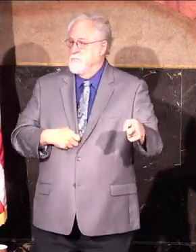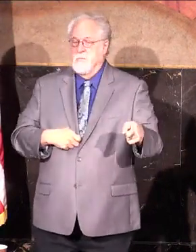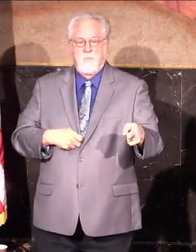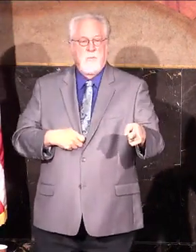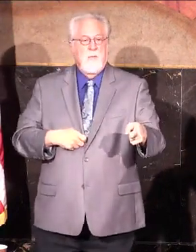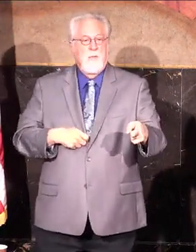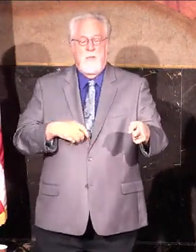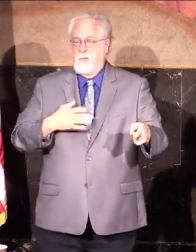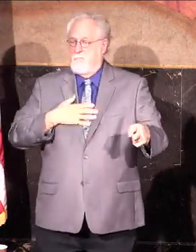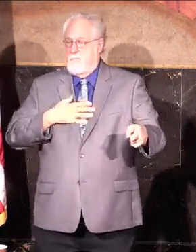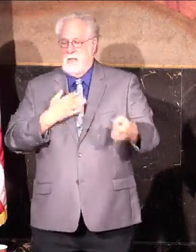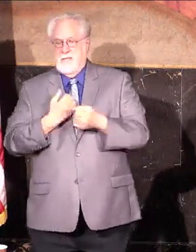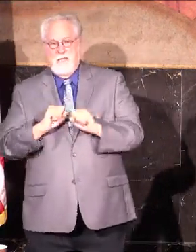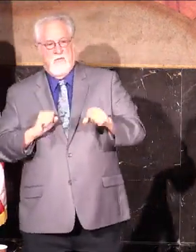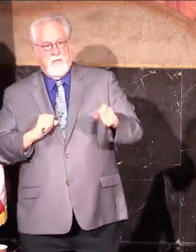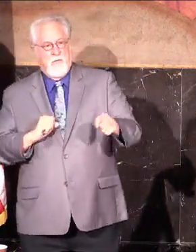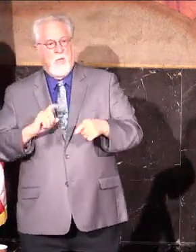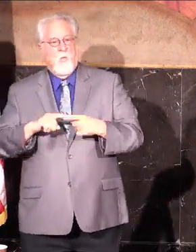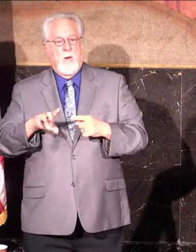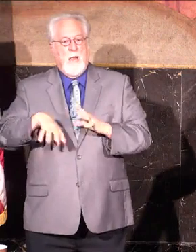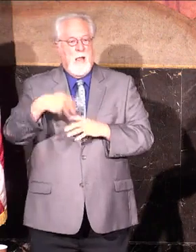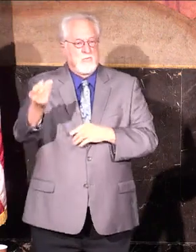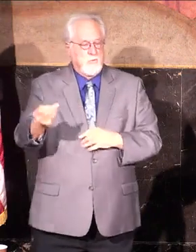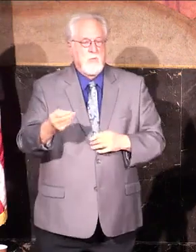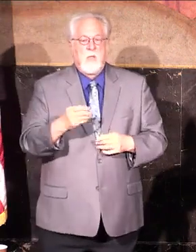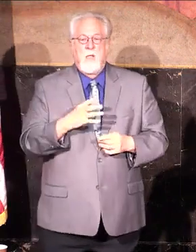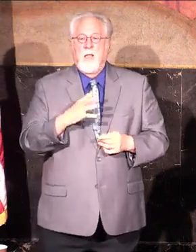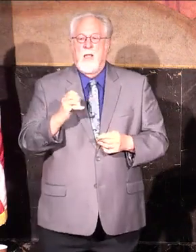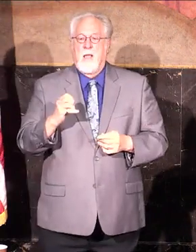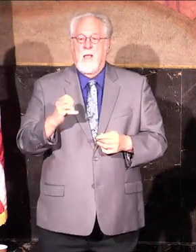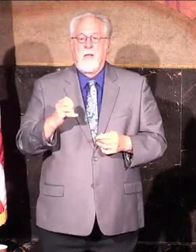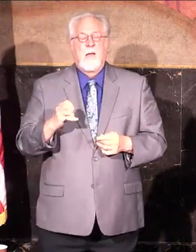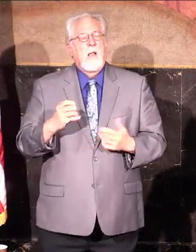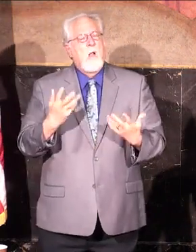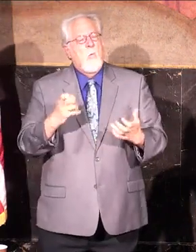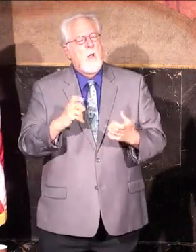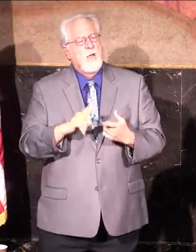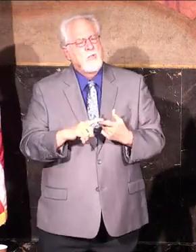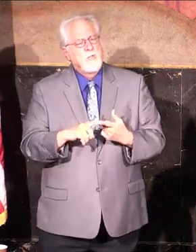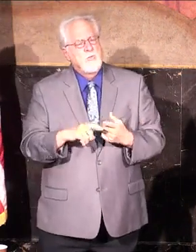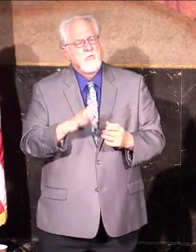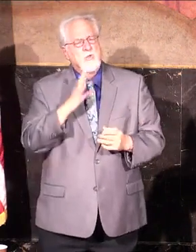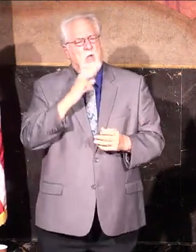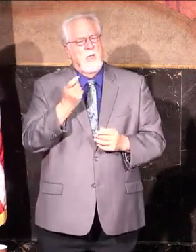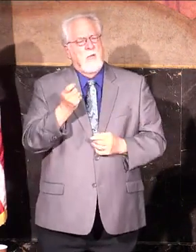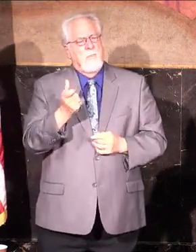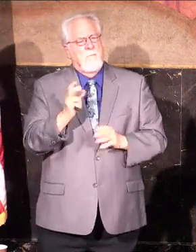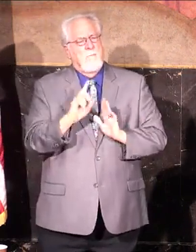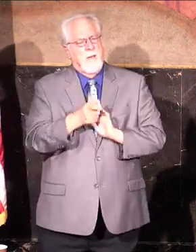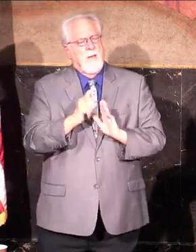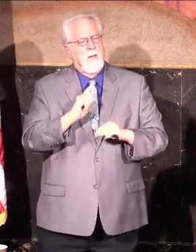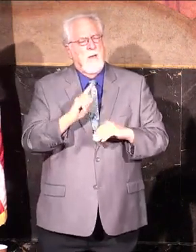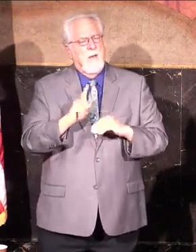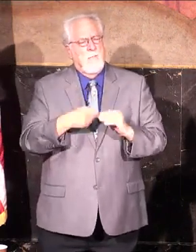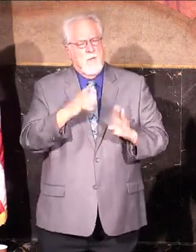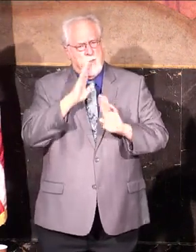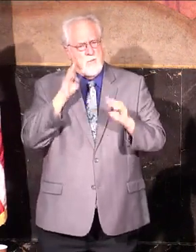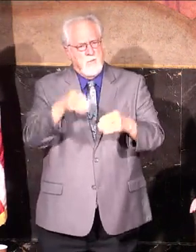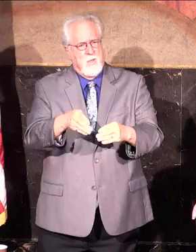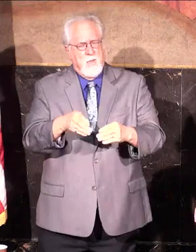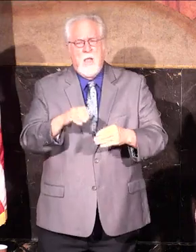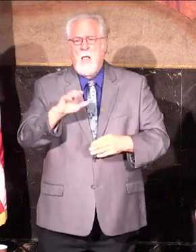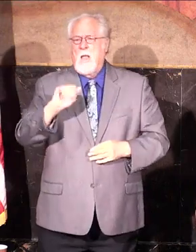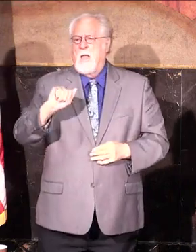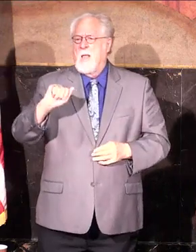their safety when they're out and about. And I do want to spend just a moment directly addressing the